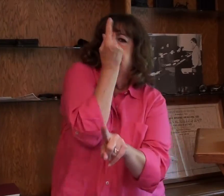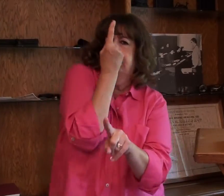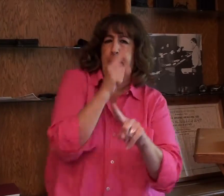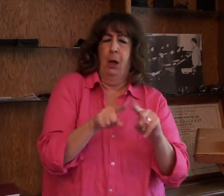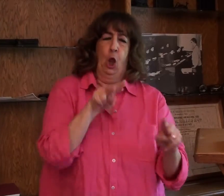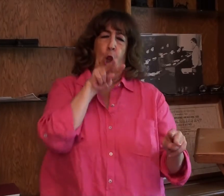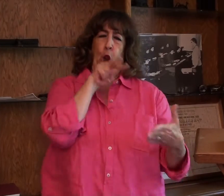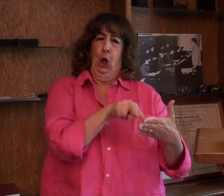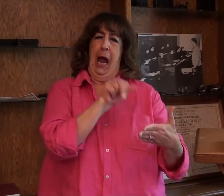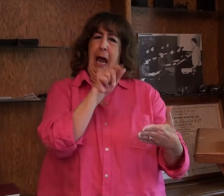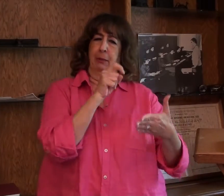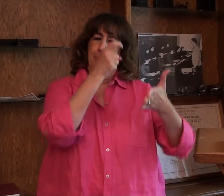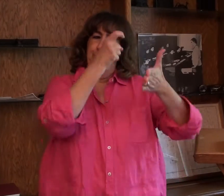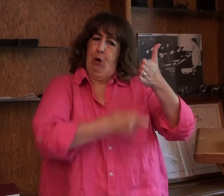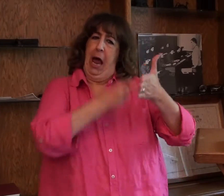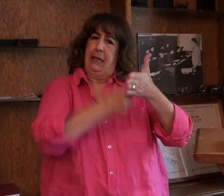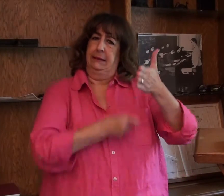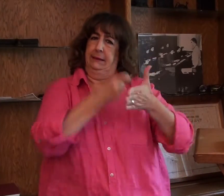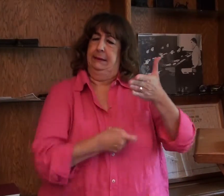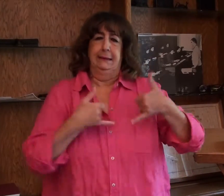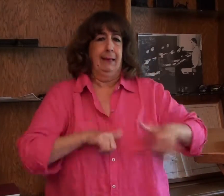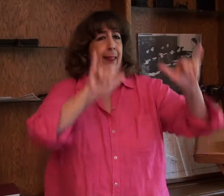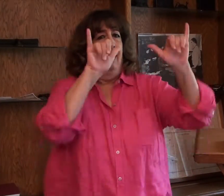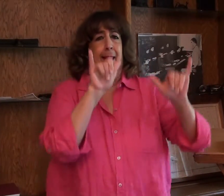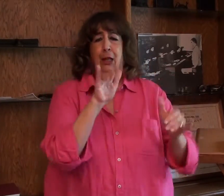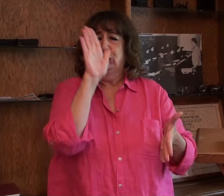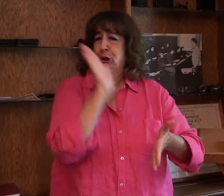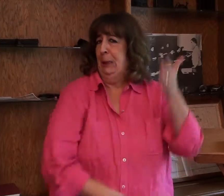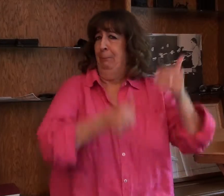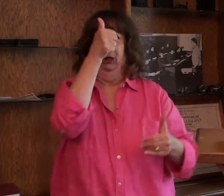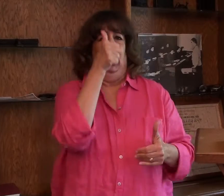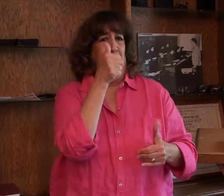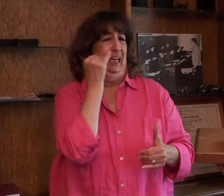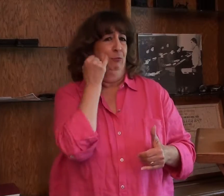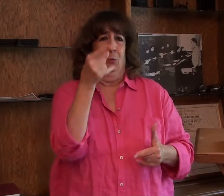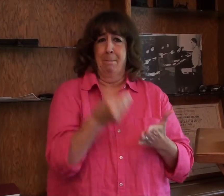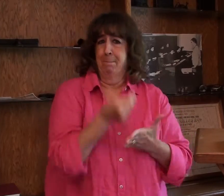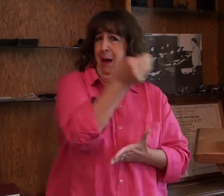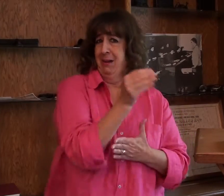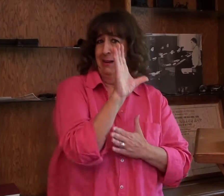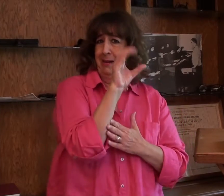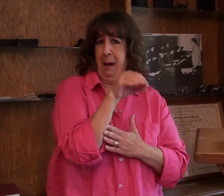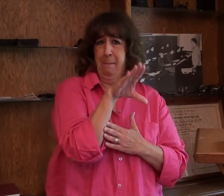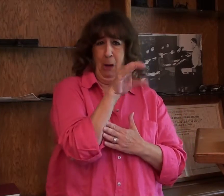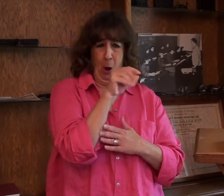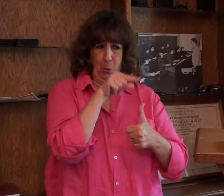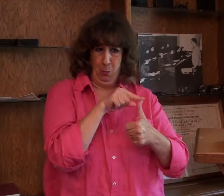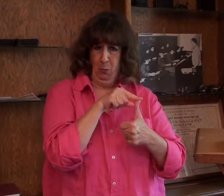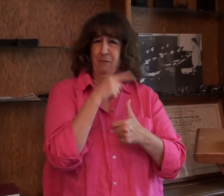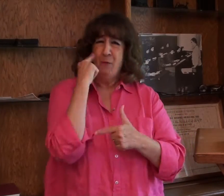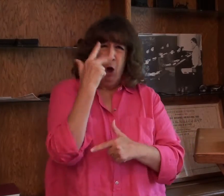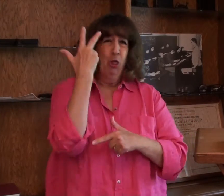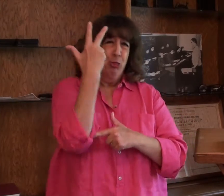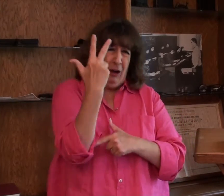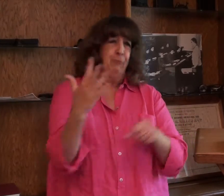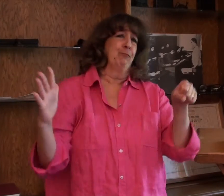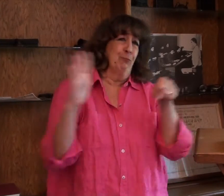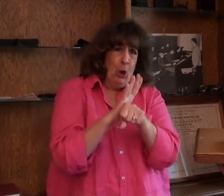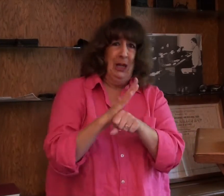expensive, and you have to pay it so quickly. But if you look at the individual prices, you're going to see it's still cheaper to buy a